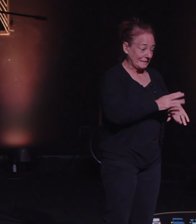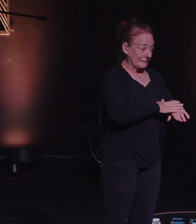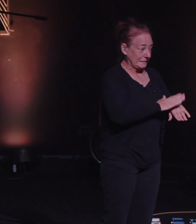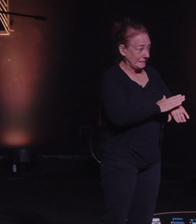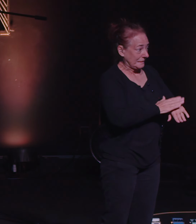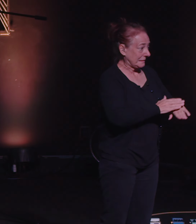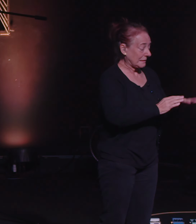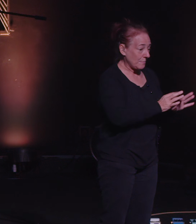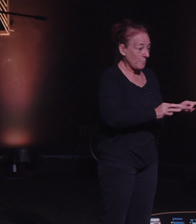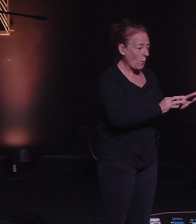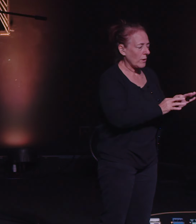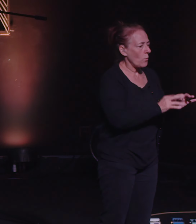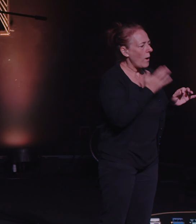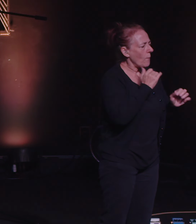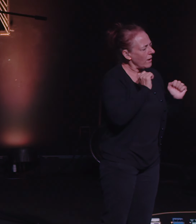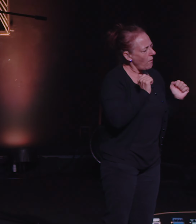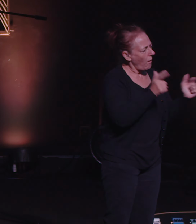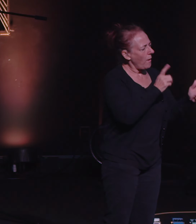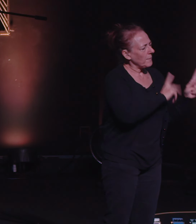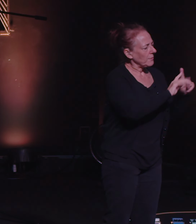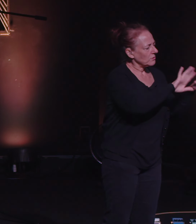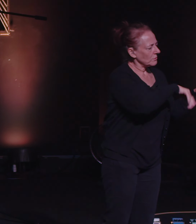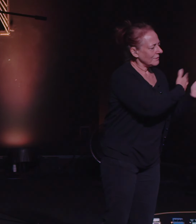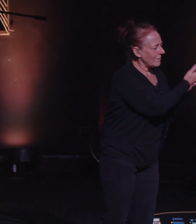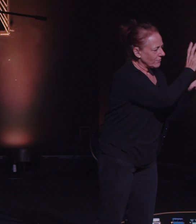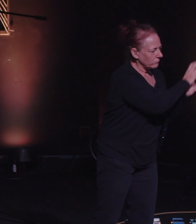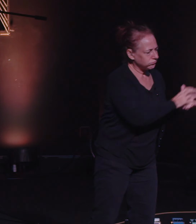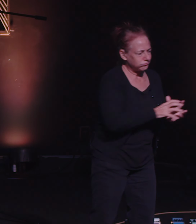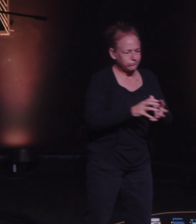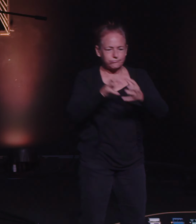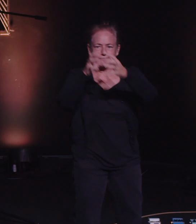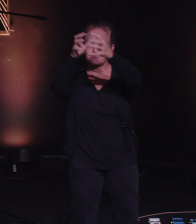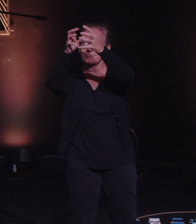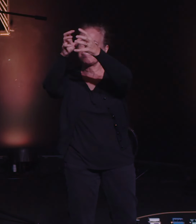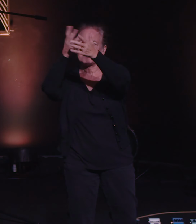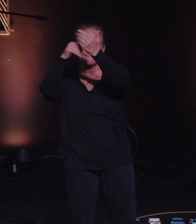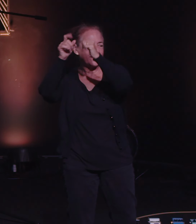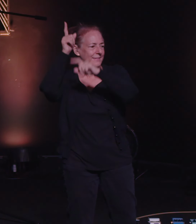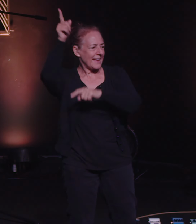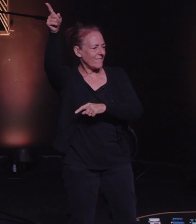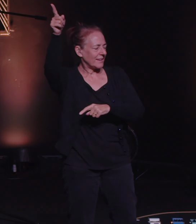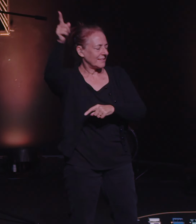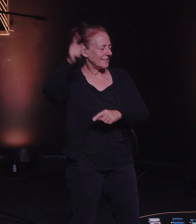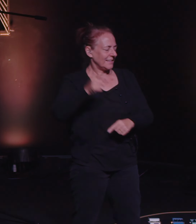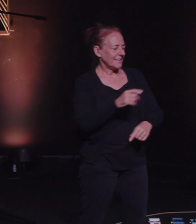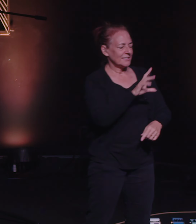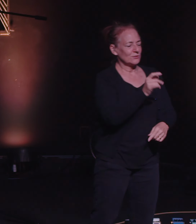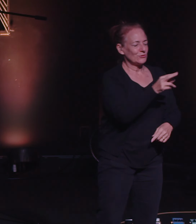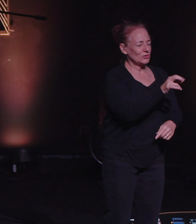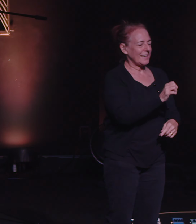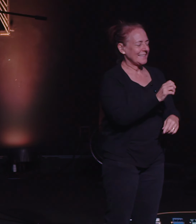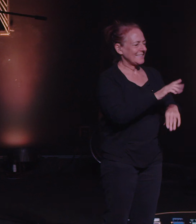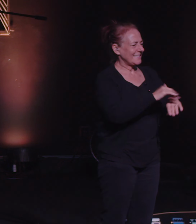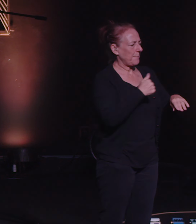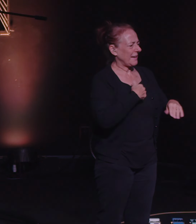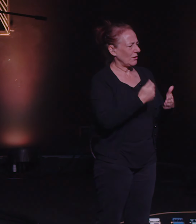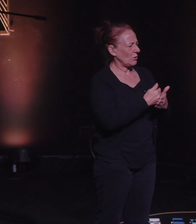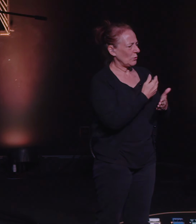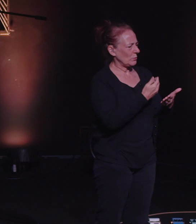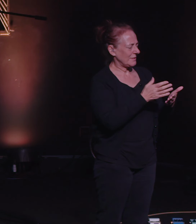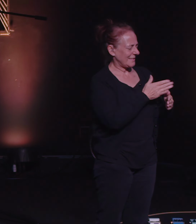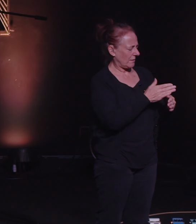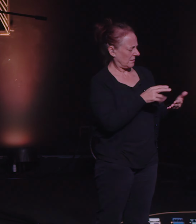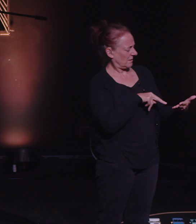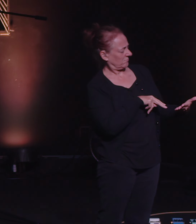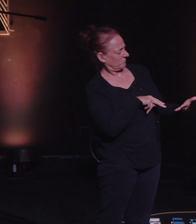want everyone to have a homecoming, right? When I heard that song, Chase had sent us a list of some new songs, and I heard that song,